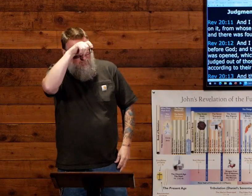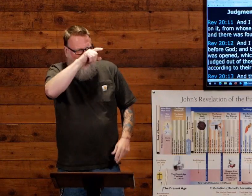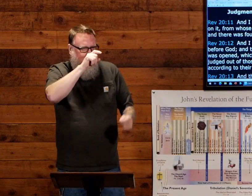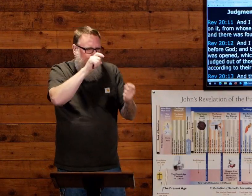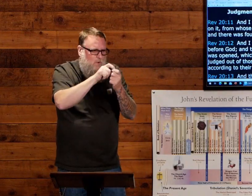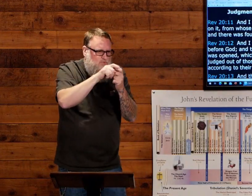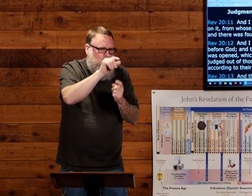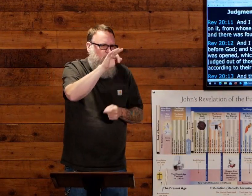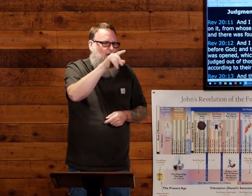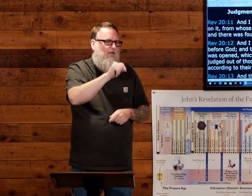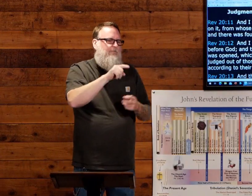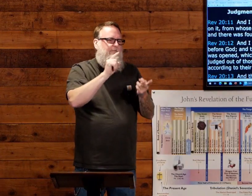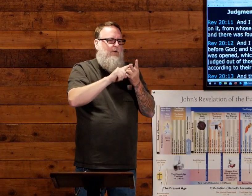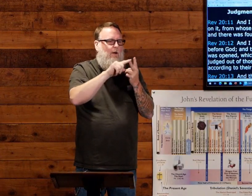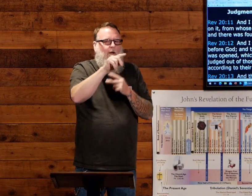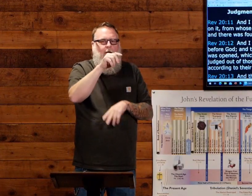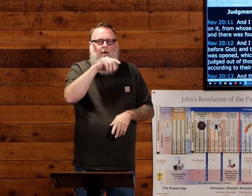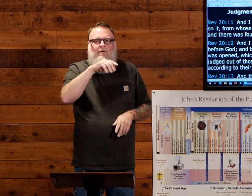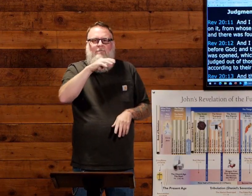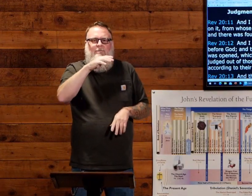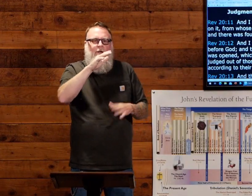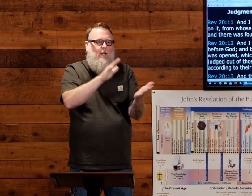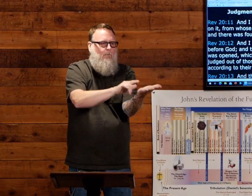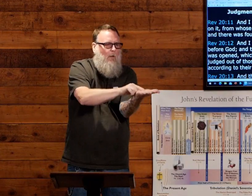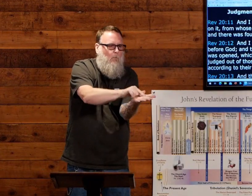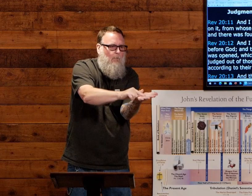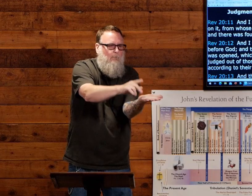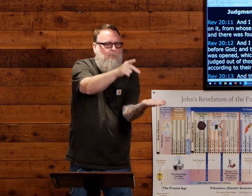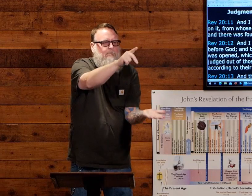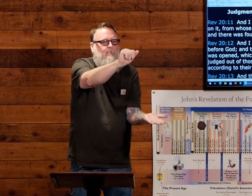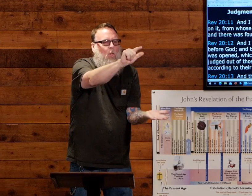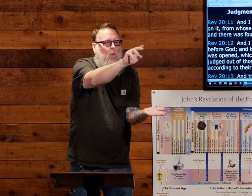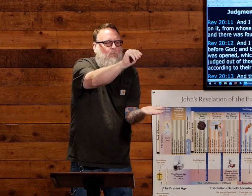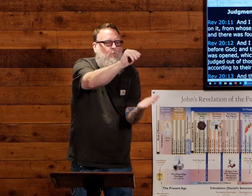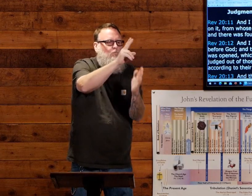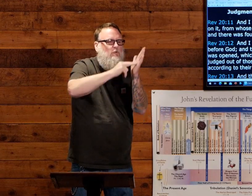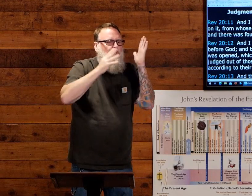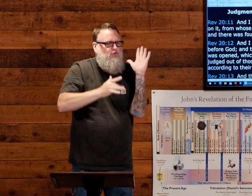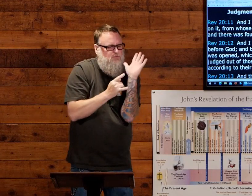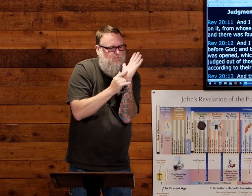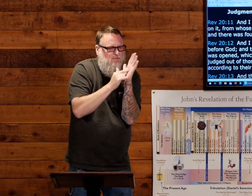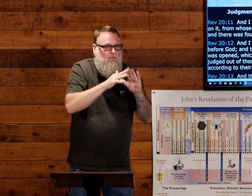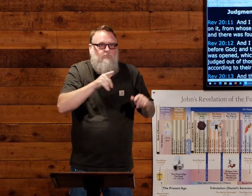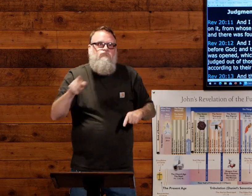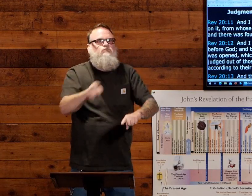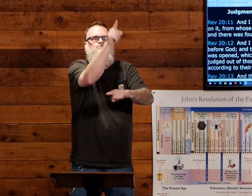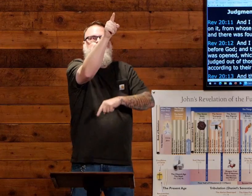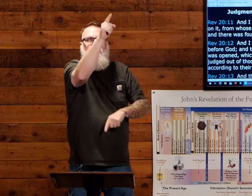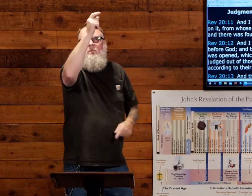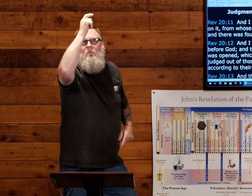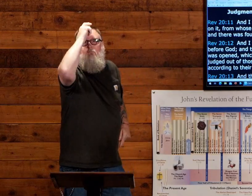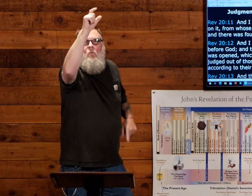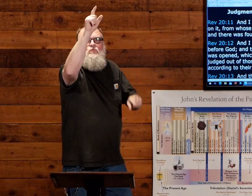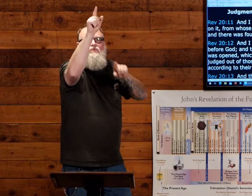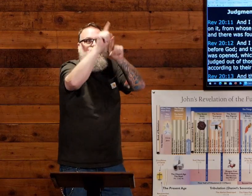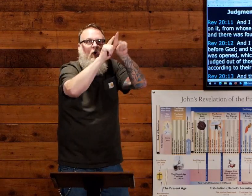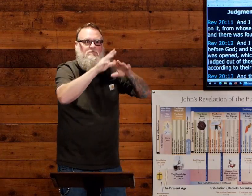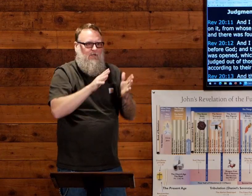Angelina said, like when you think about witchcraft and palm reading, and they all point to the moon